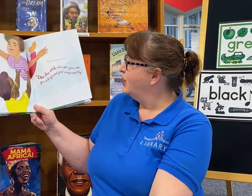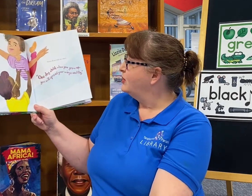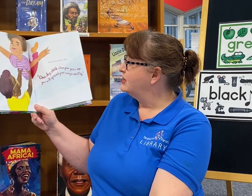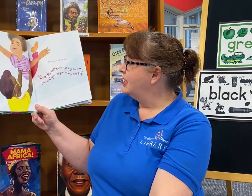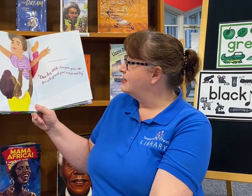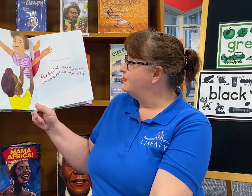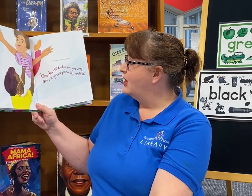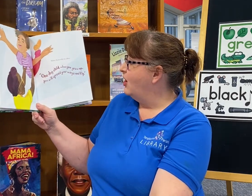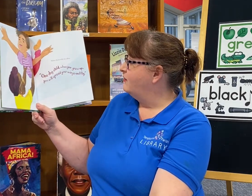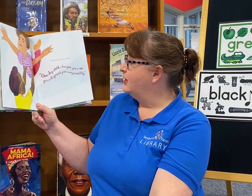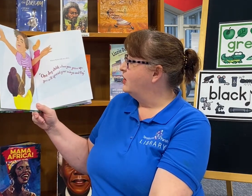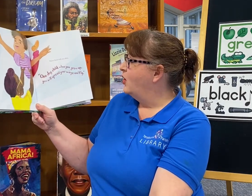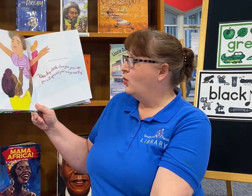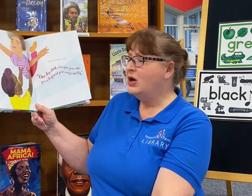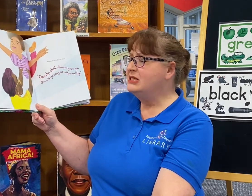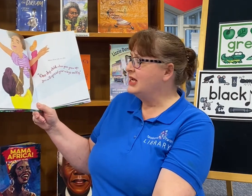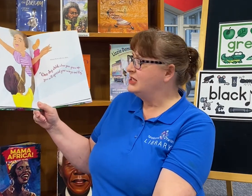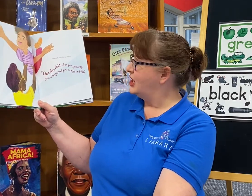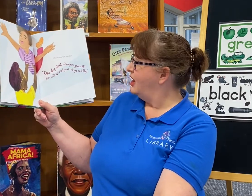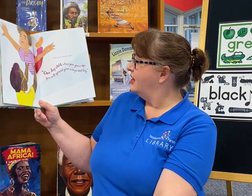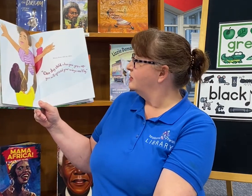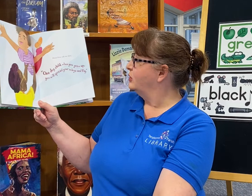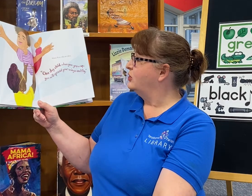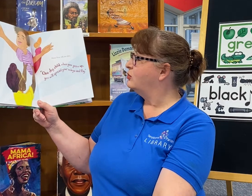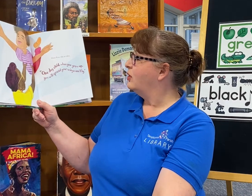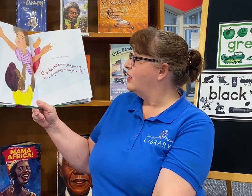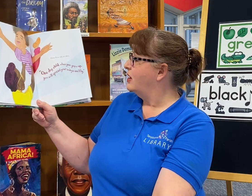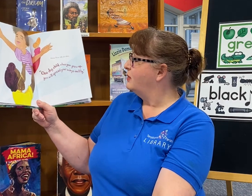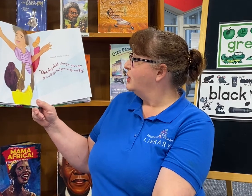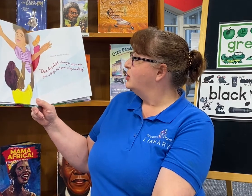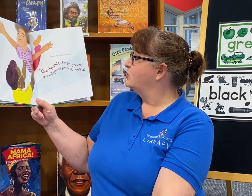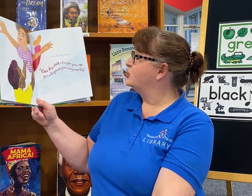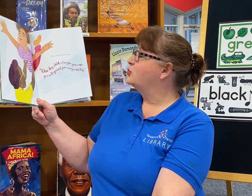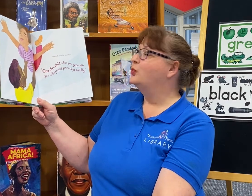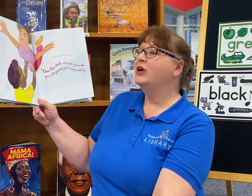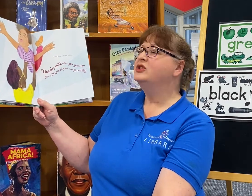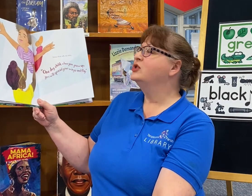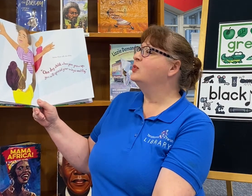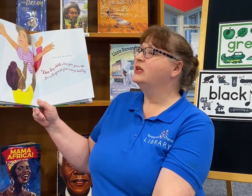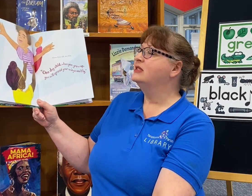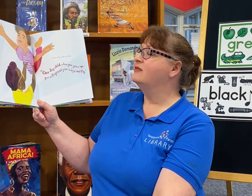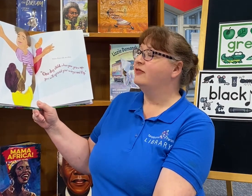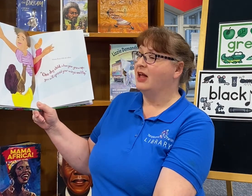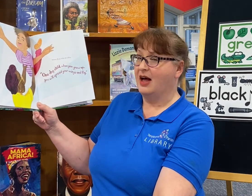Rose tells me often, "One day, child, when you grow up, you will spread your wings and fly."